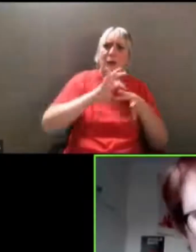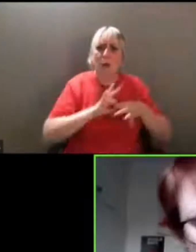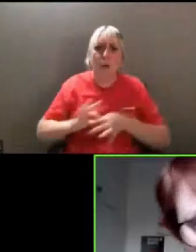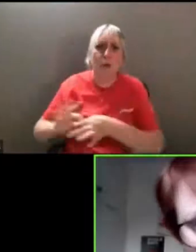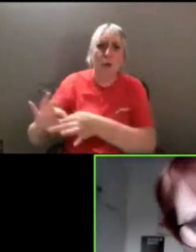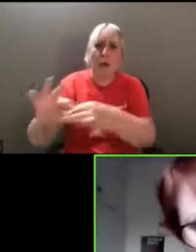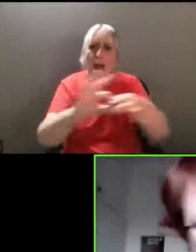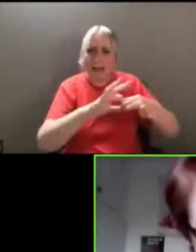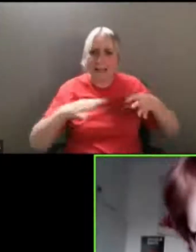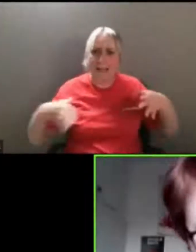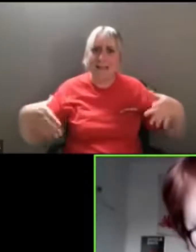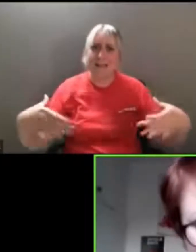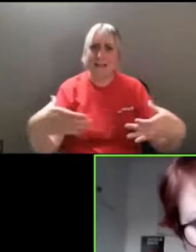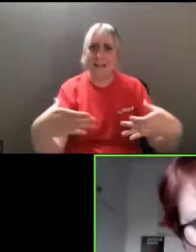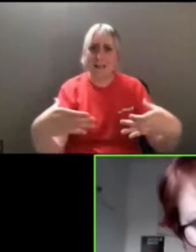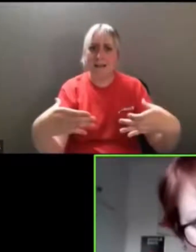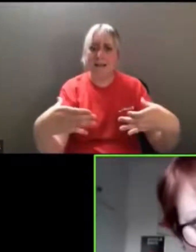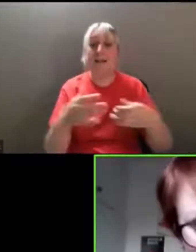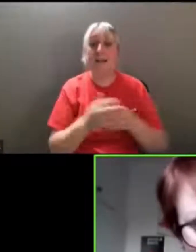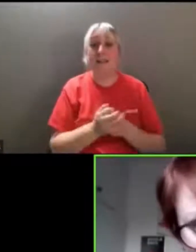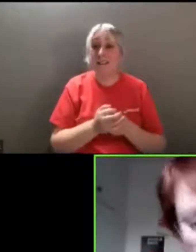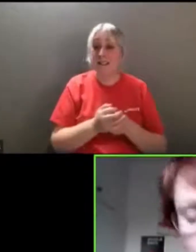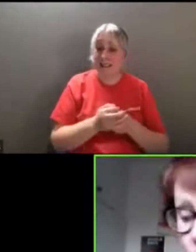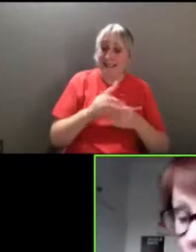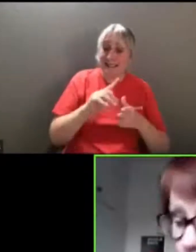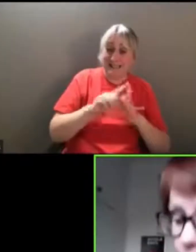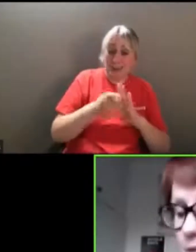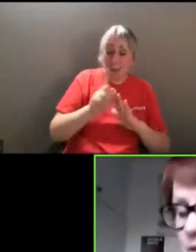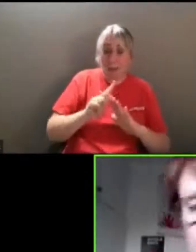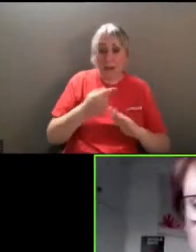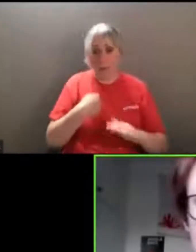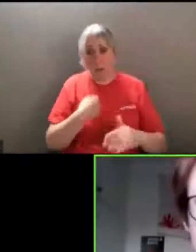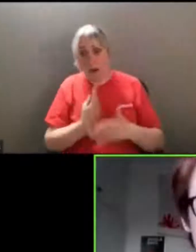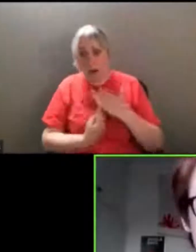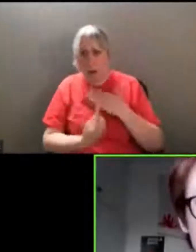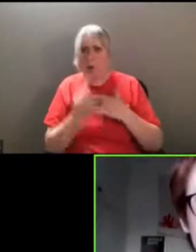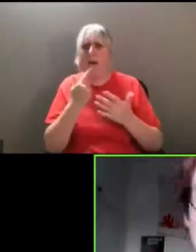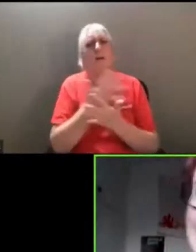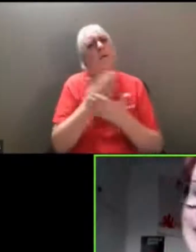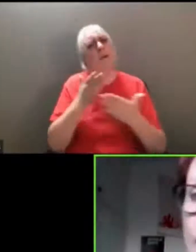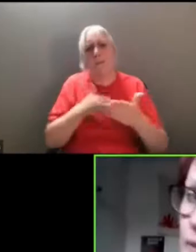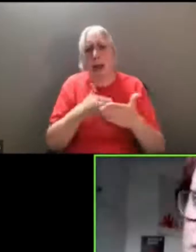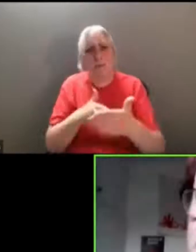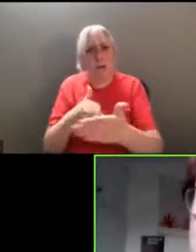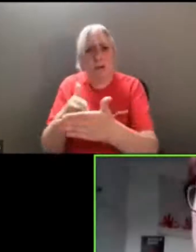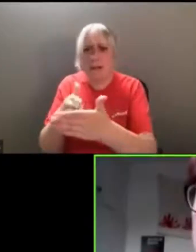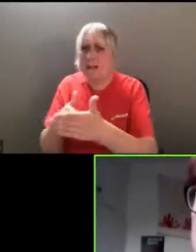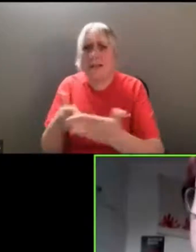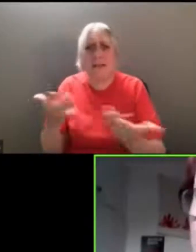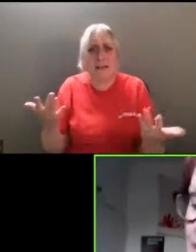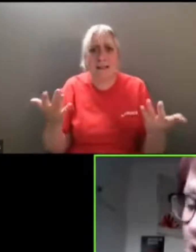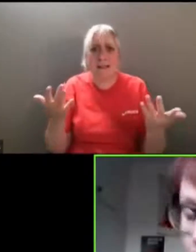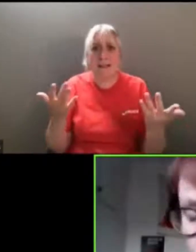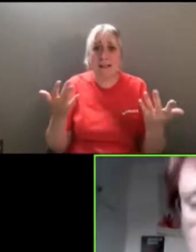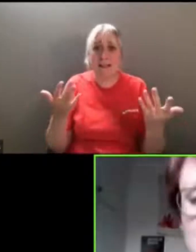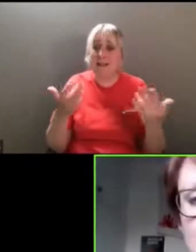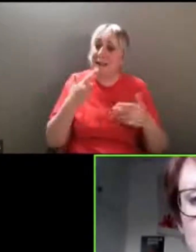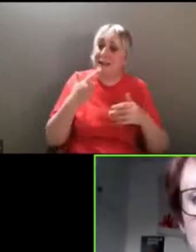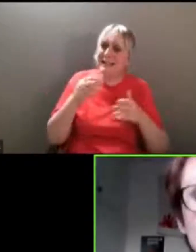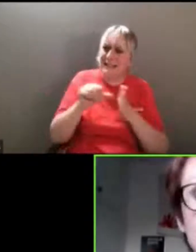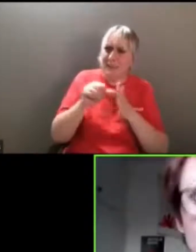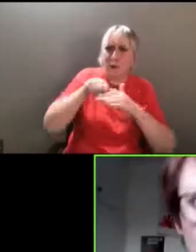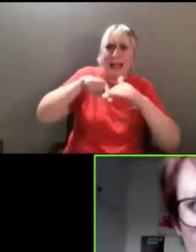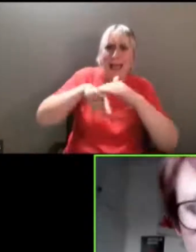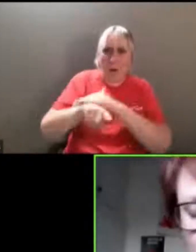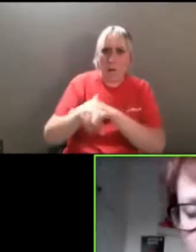need the bigger numbers. I think the disabled people on our own, given all the barriers we face to getting out, I mean, the reason why we use direct action is because